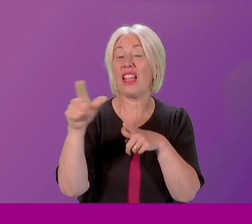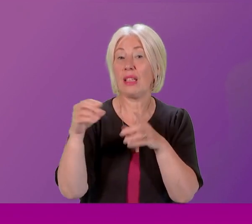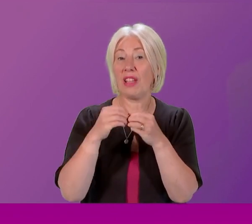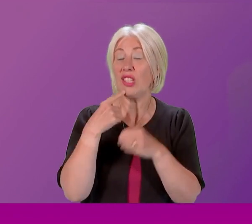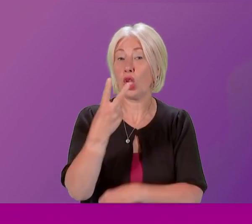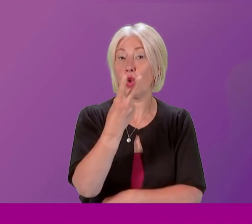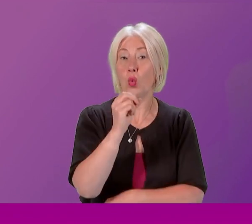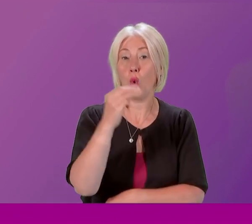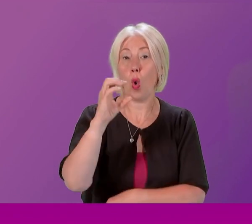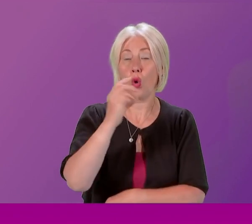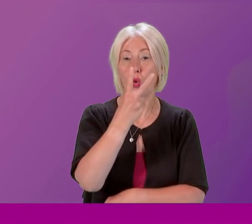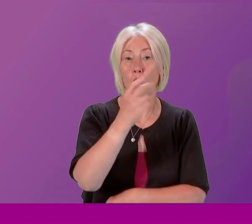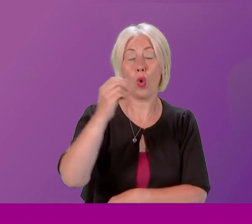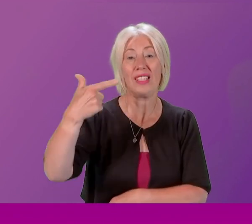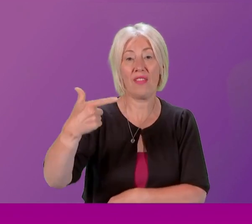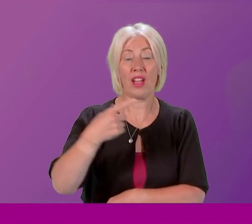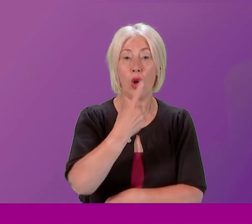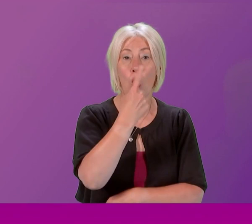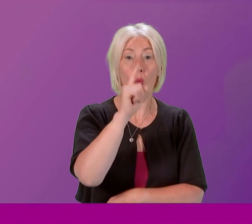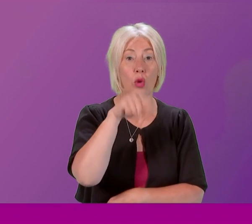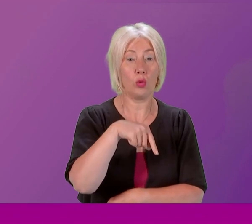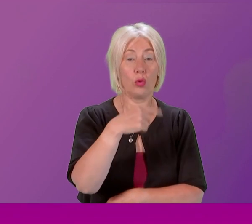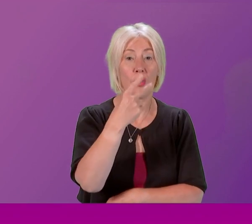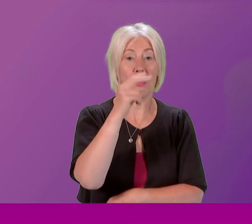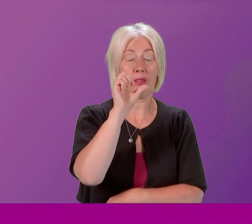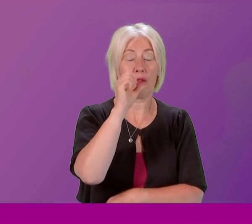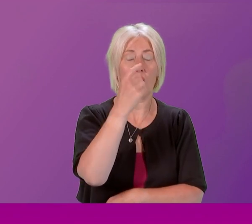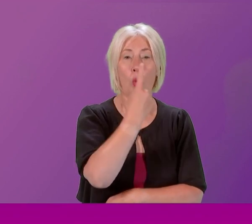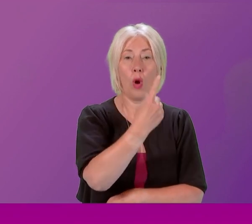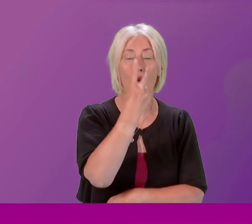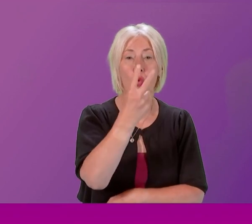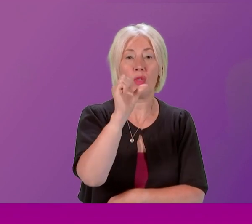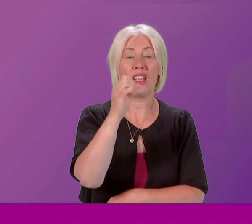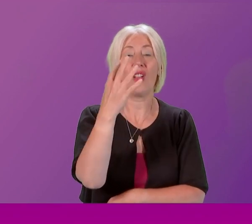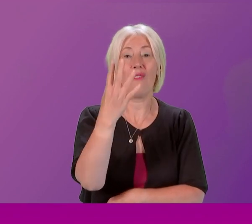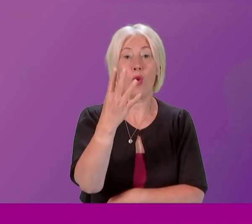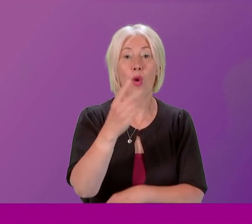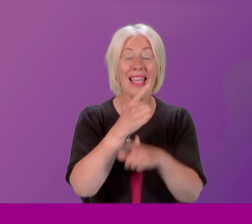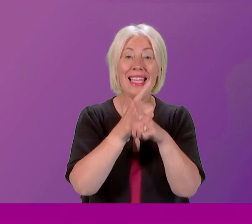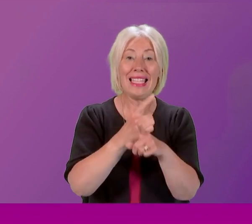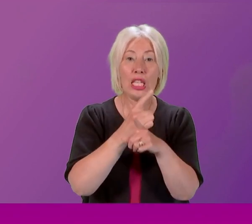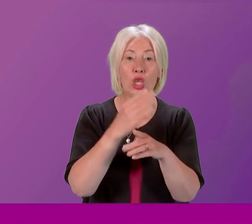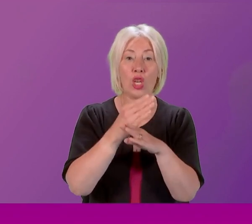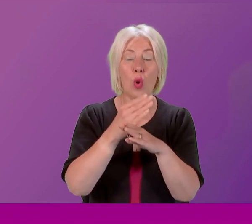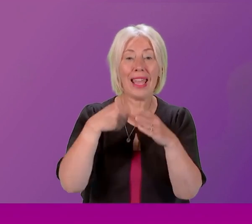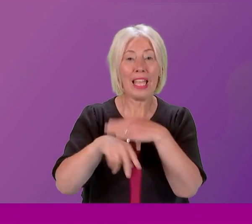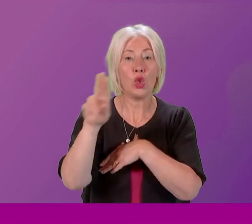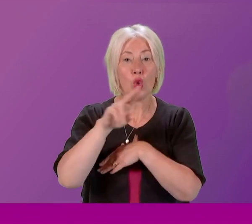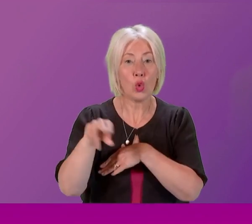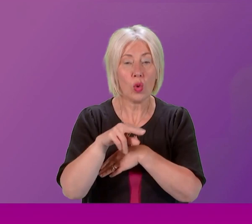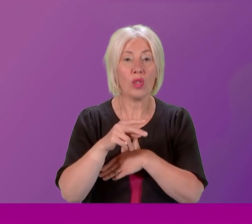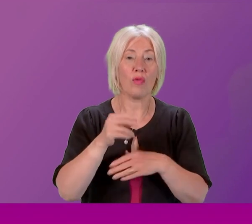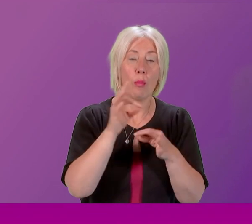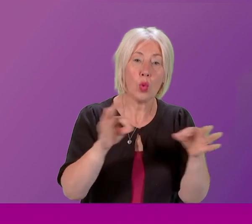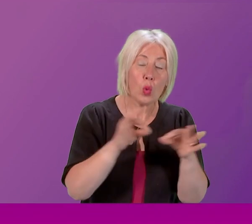in 2007 there were 1,264 instrumental and vocal teachers working in Scotland schools. Today there